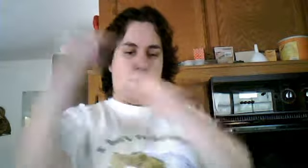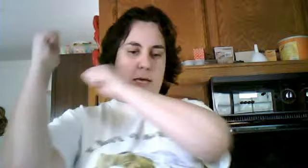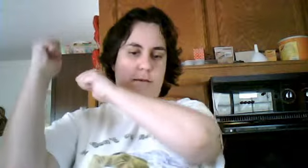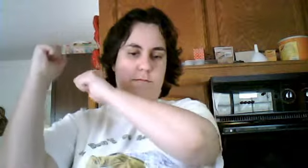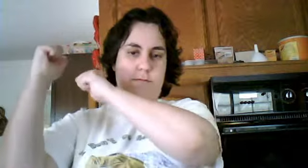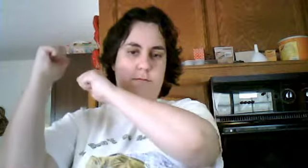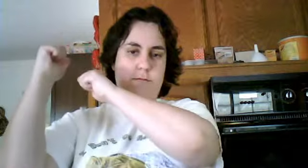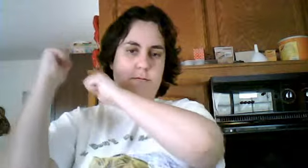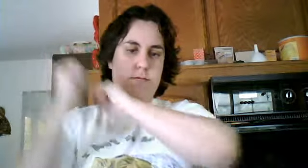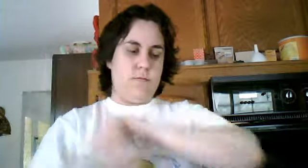Leave.